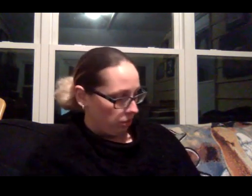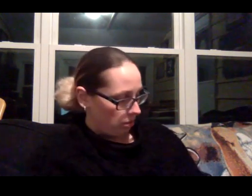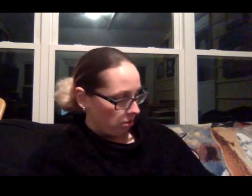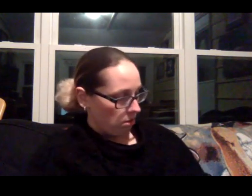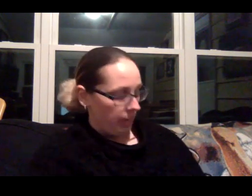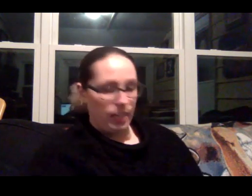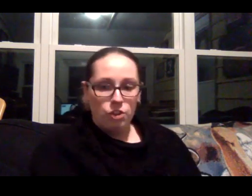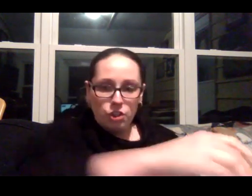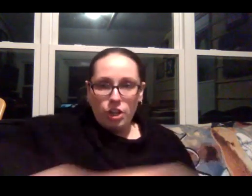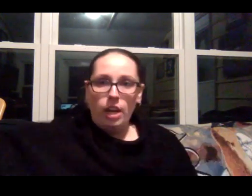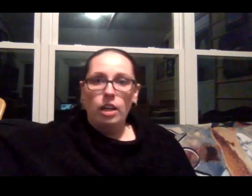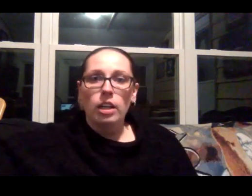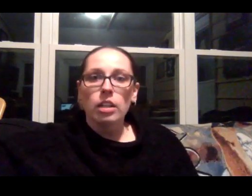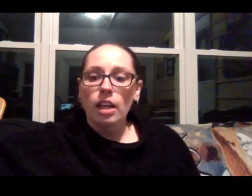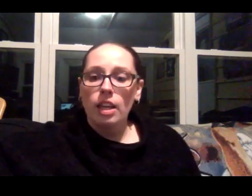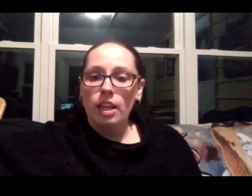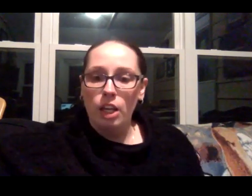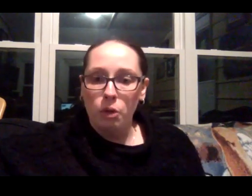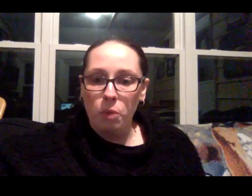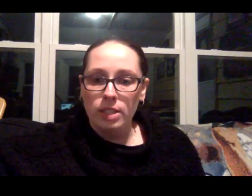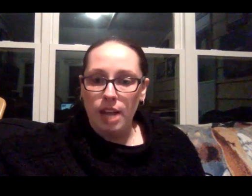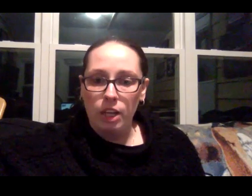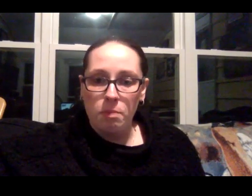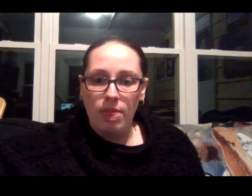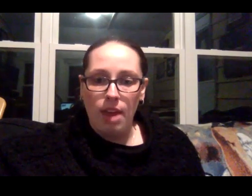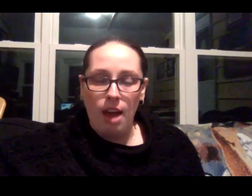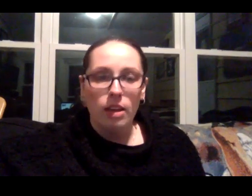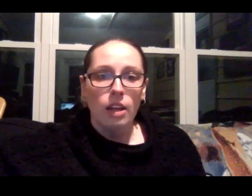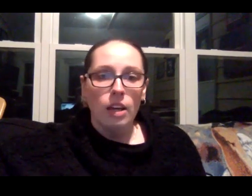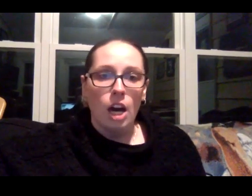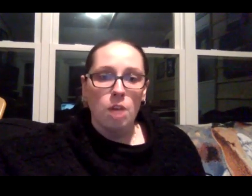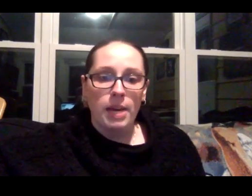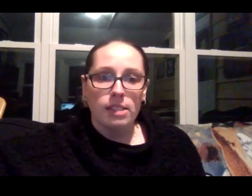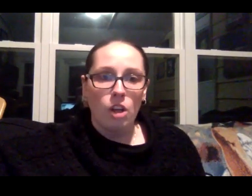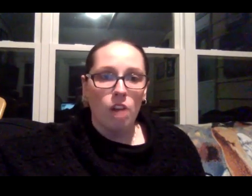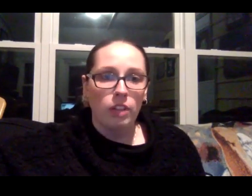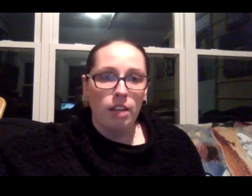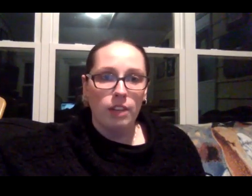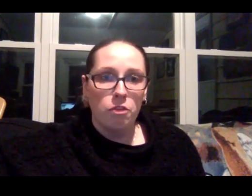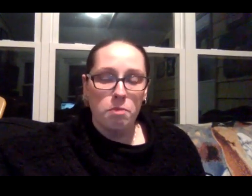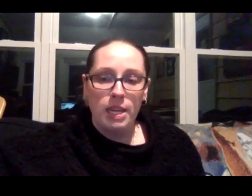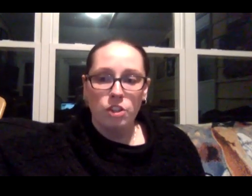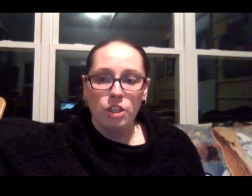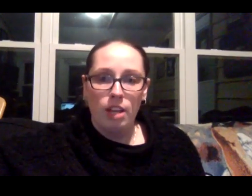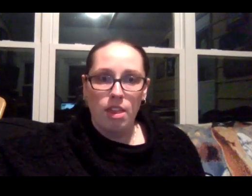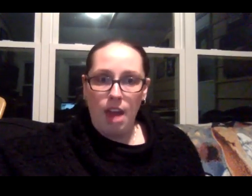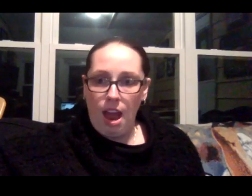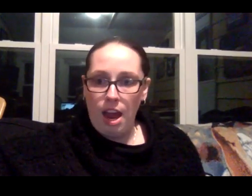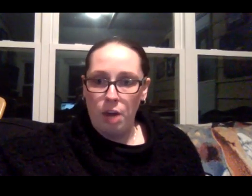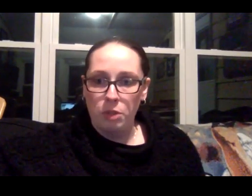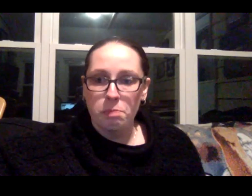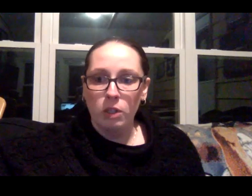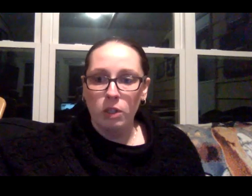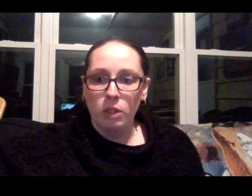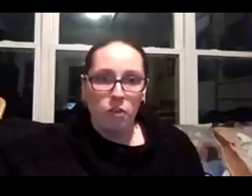There's, I can share here one document that has an awful lot of information that